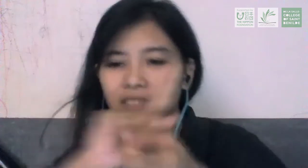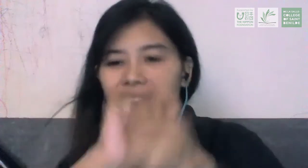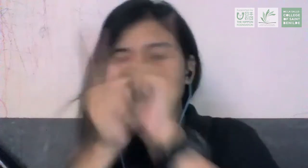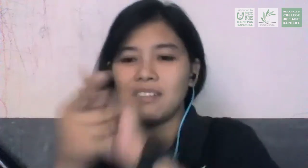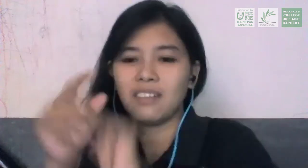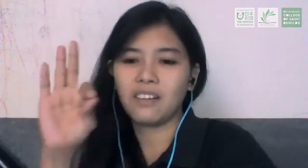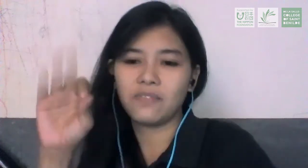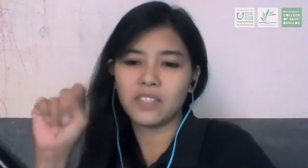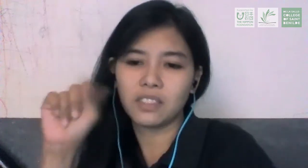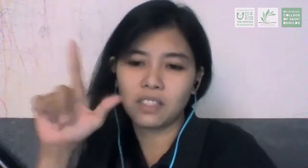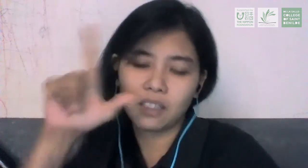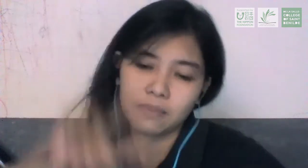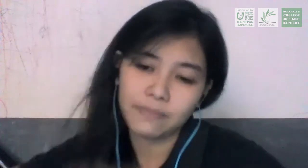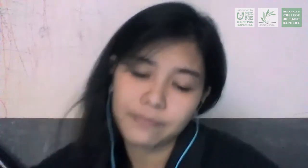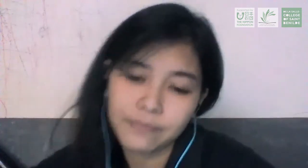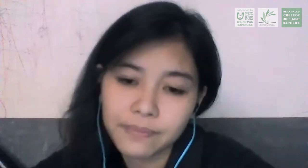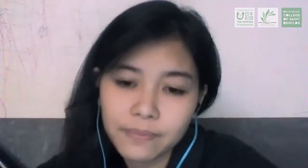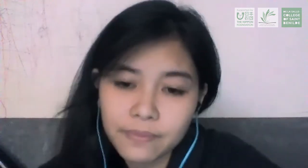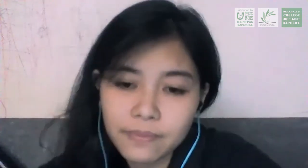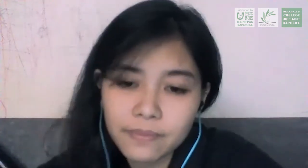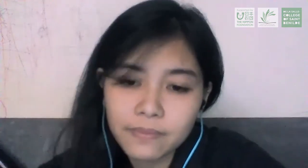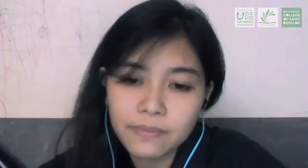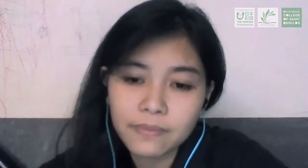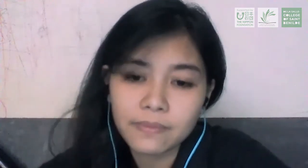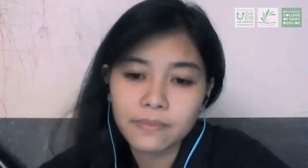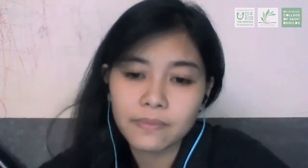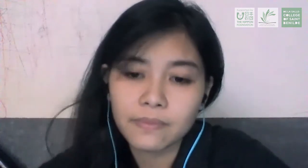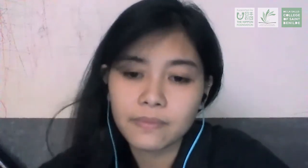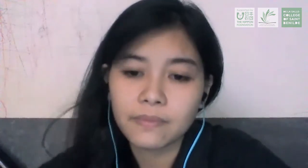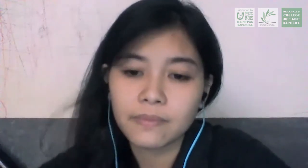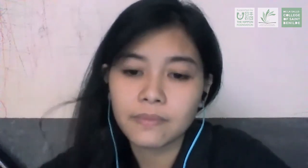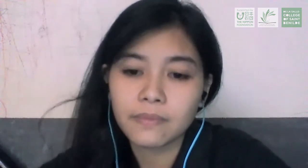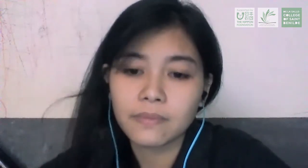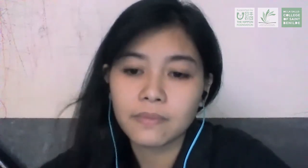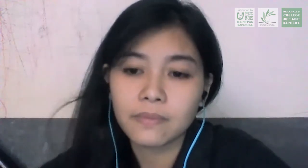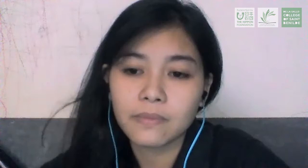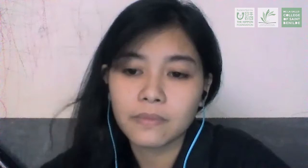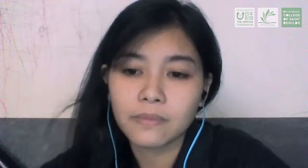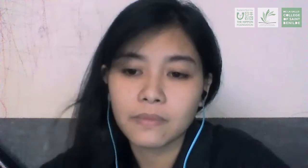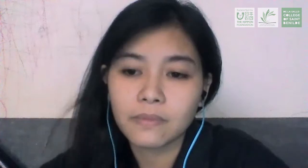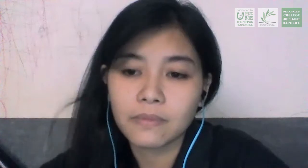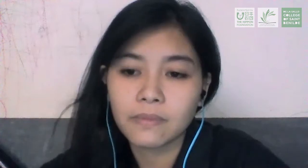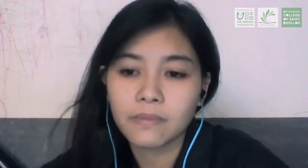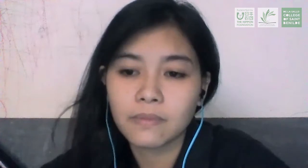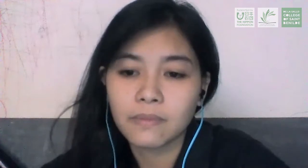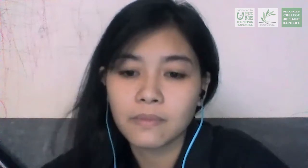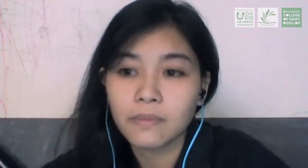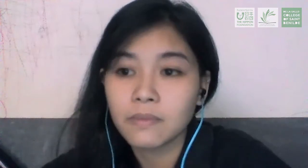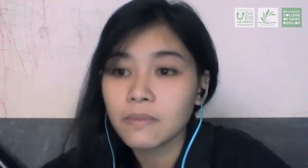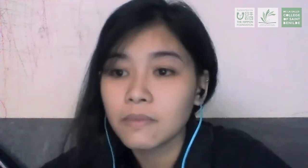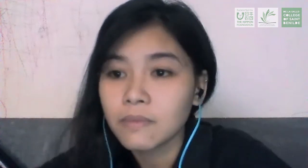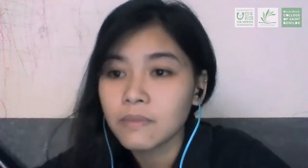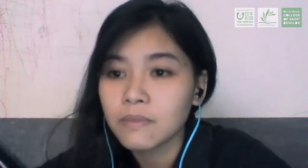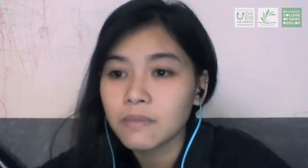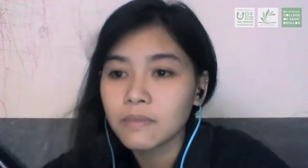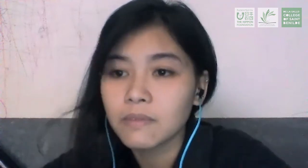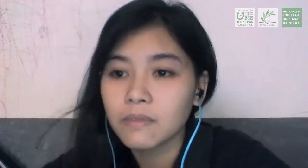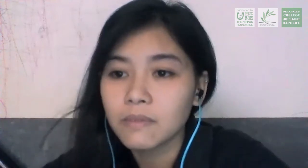how we can apply it in our lesson. Yes. So it's meant to be used